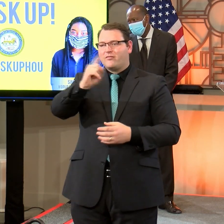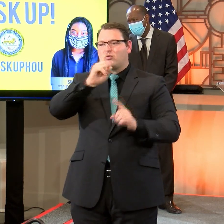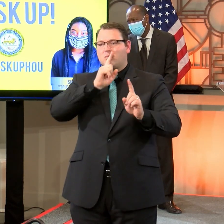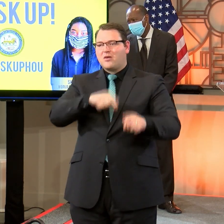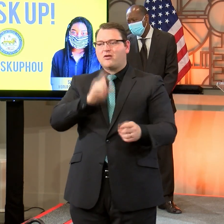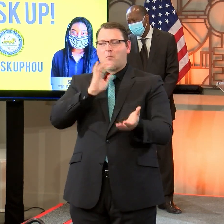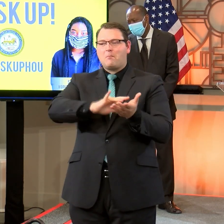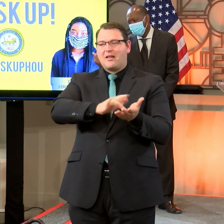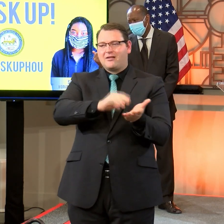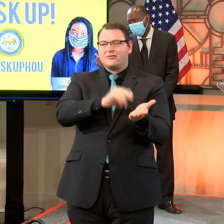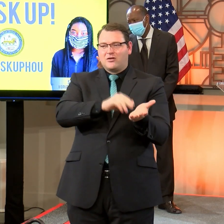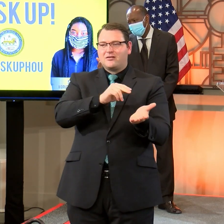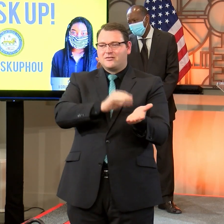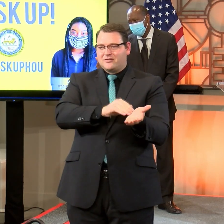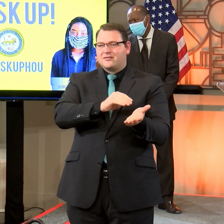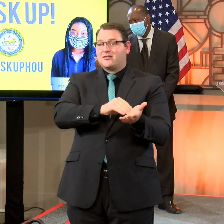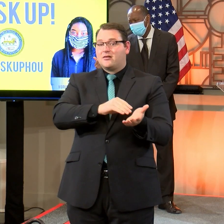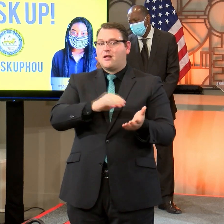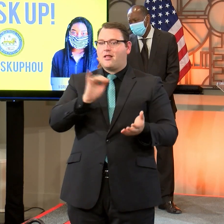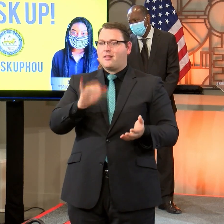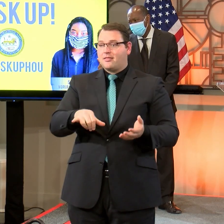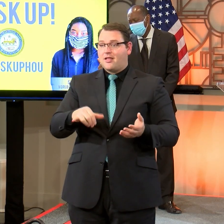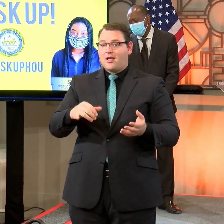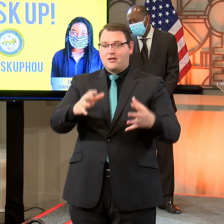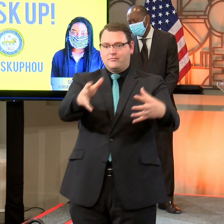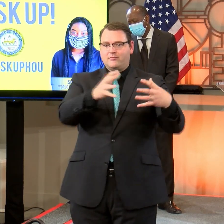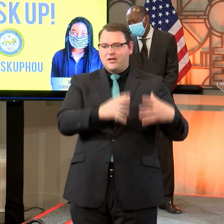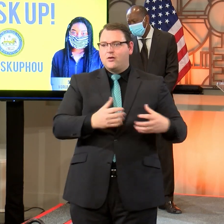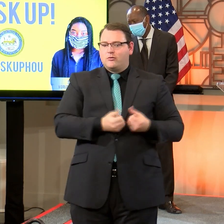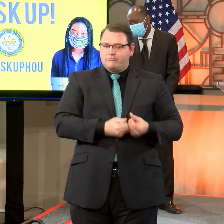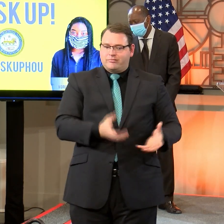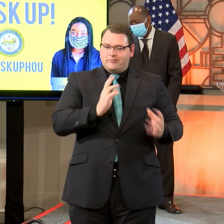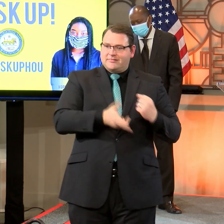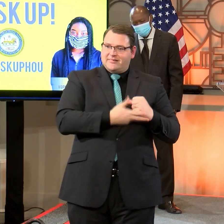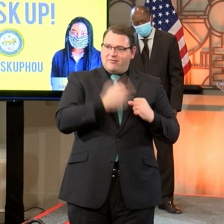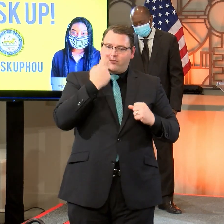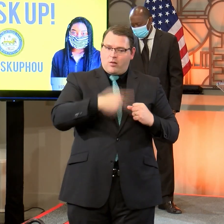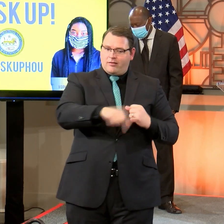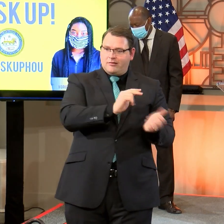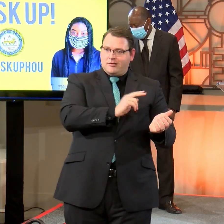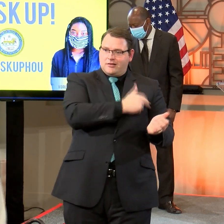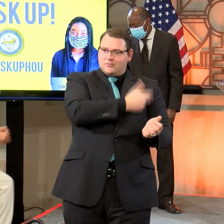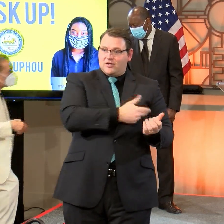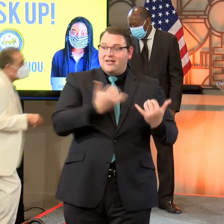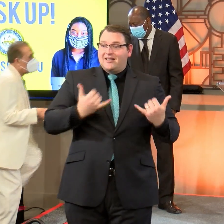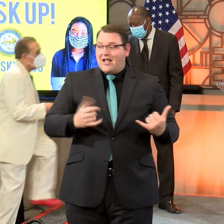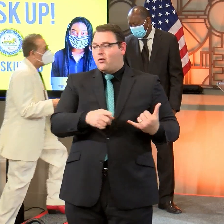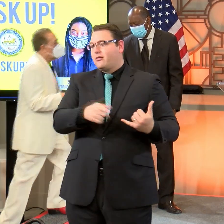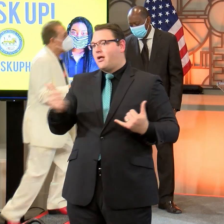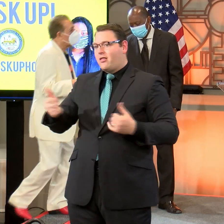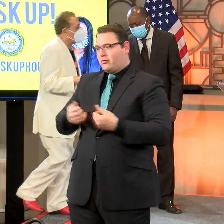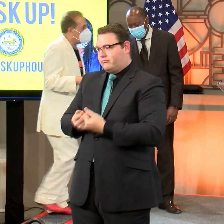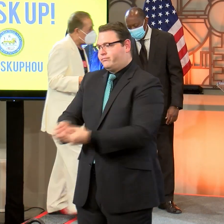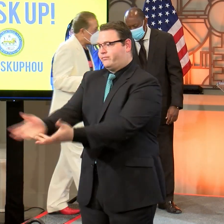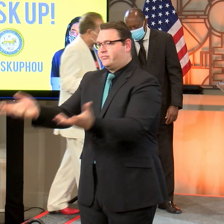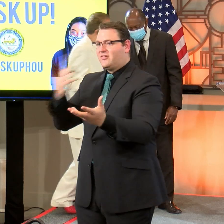frees up our ability to get more of the masks out to the most at-risk neighborhoods. We're very appreciative of that.